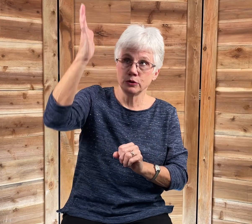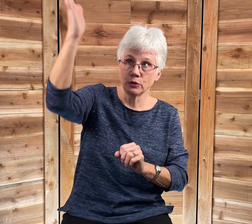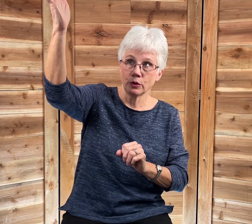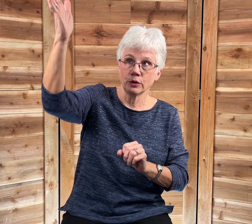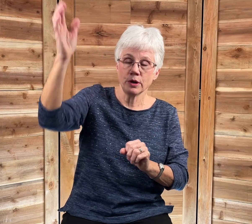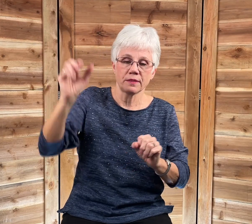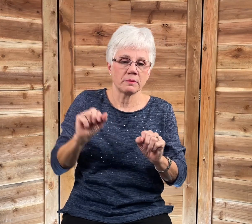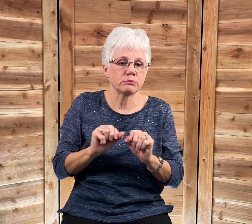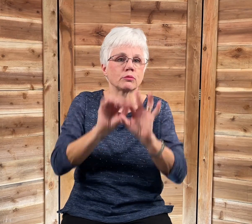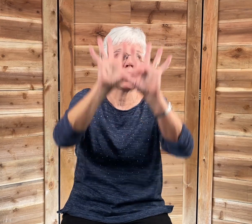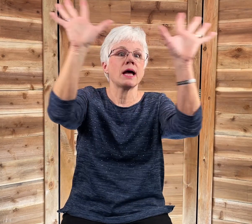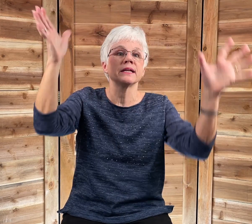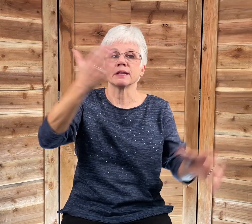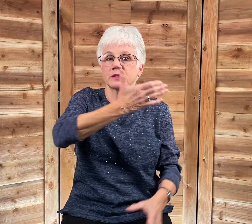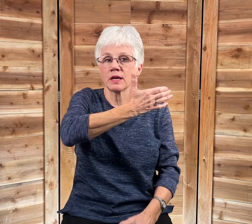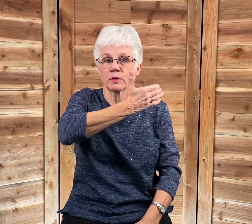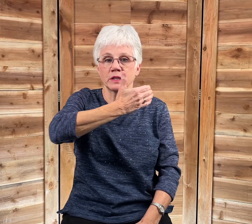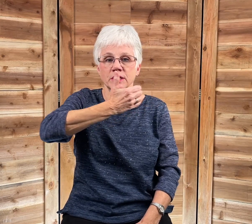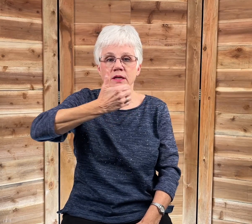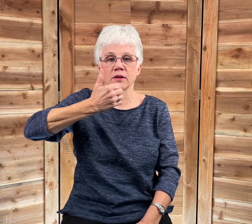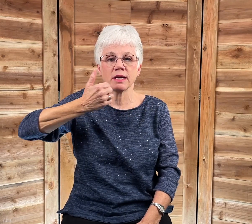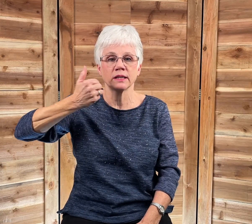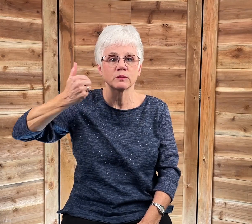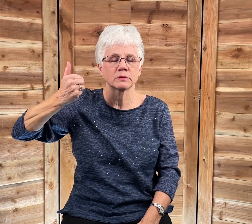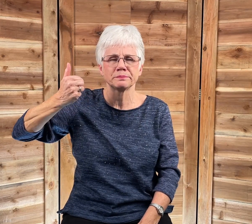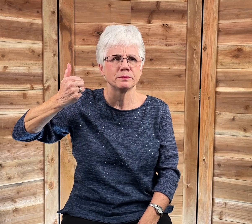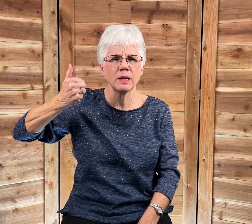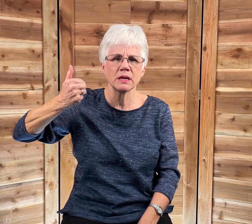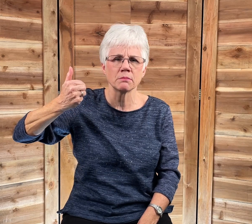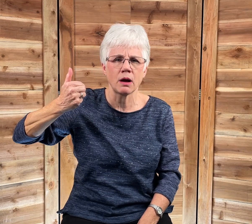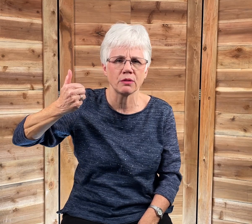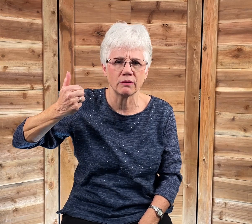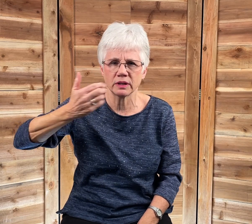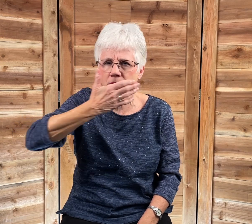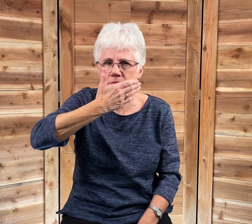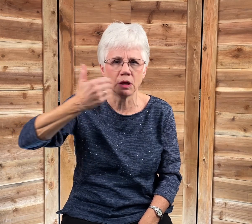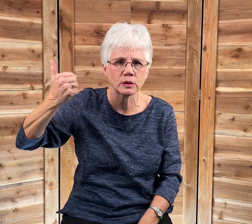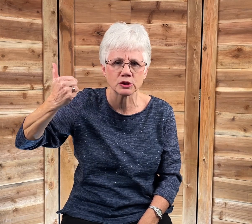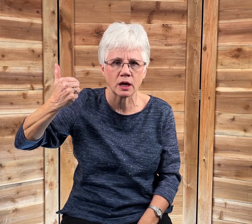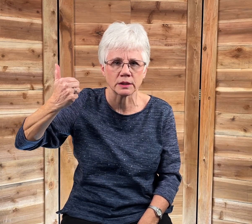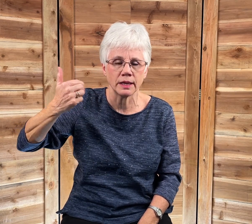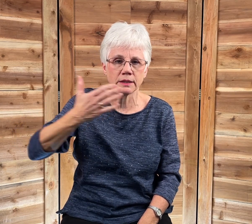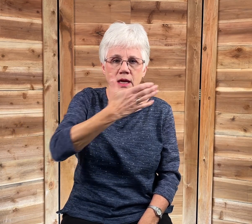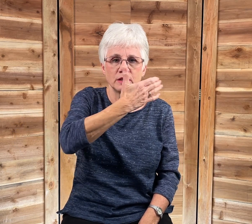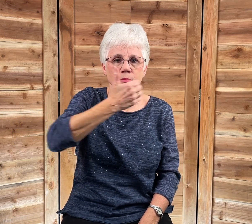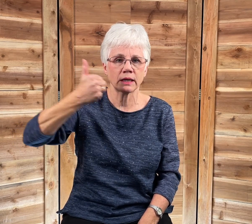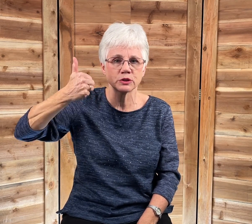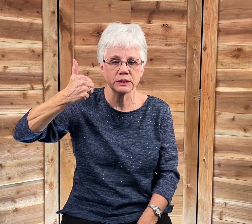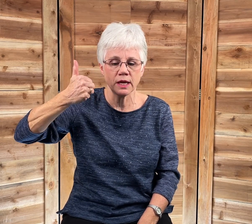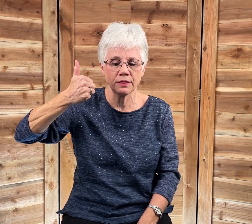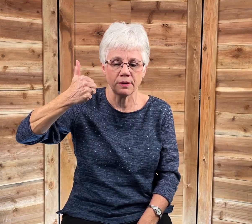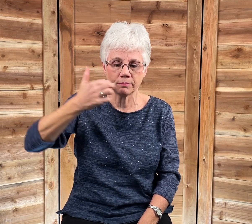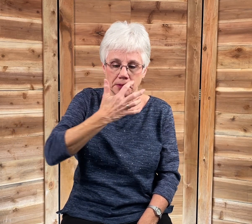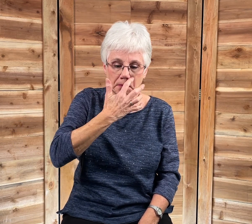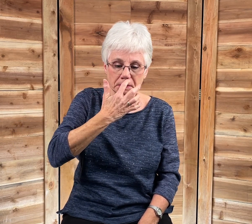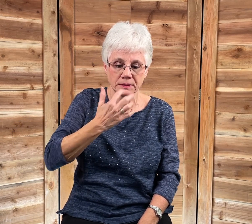So you're the brightest. And we're going to take our hand like we're wiping our mouth off. We got milk or chocolate on it. And you go back to a